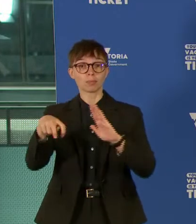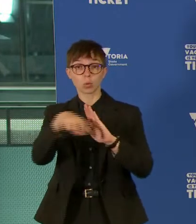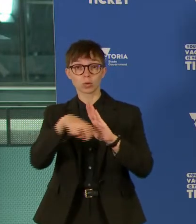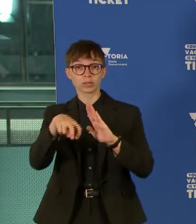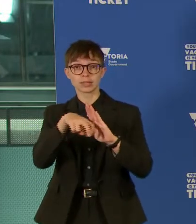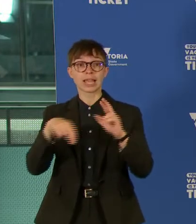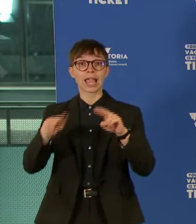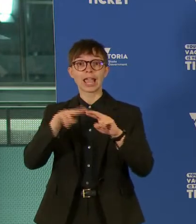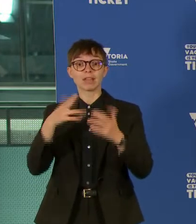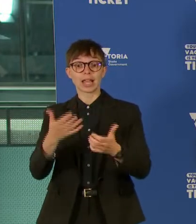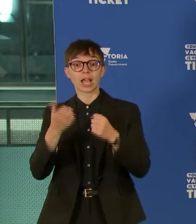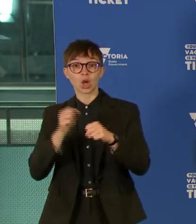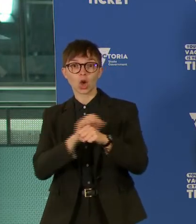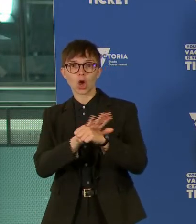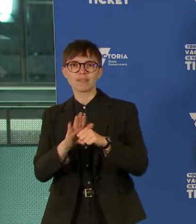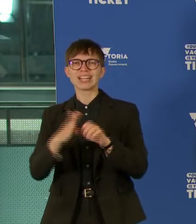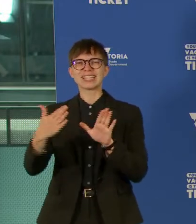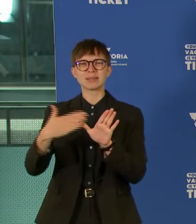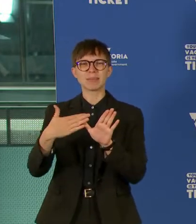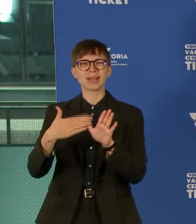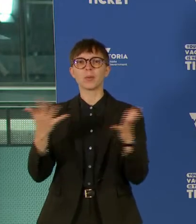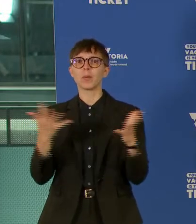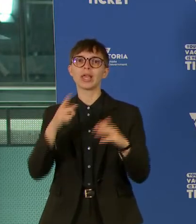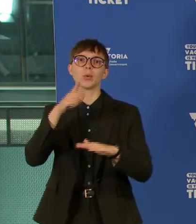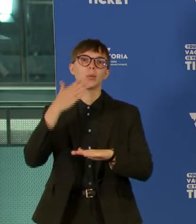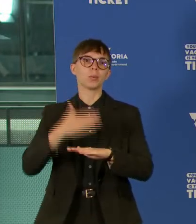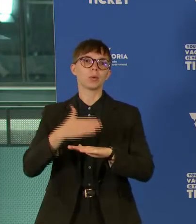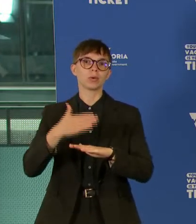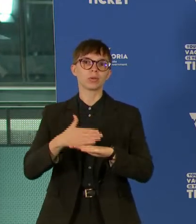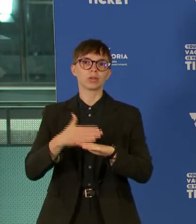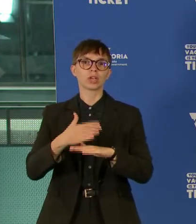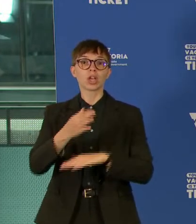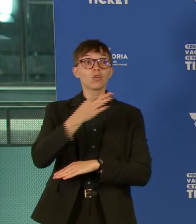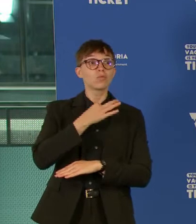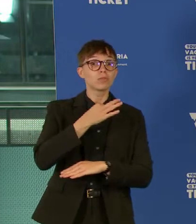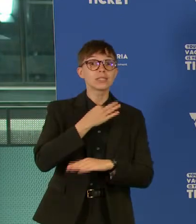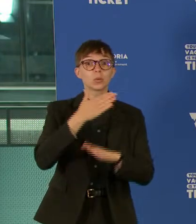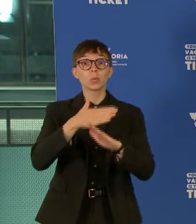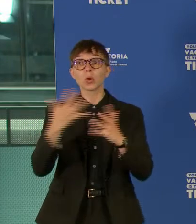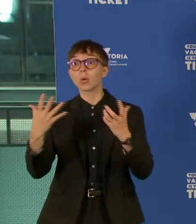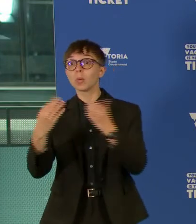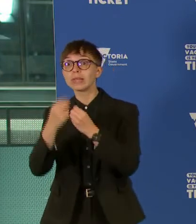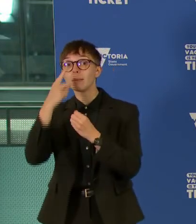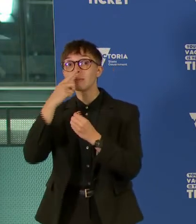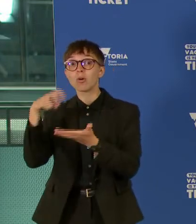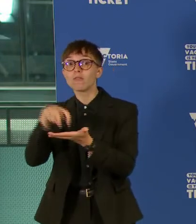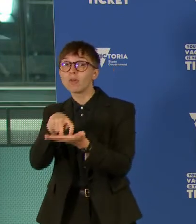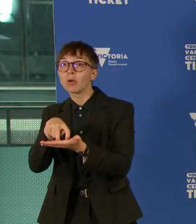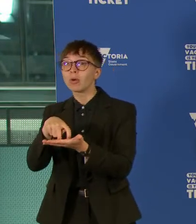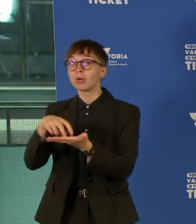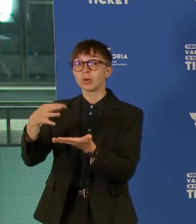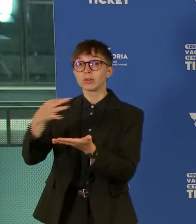some hospitals will of course apply those measures in their locations.